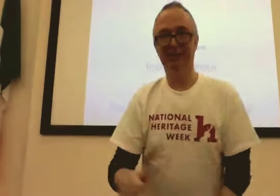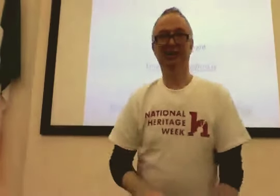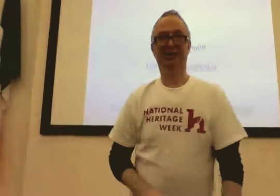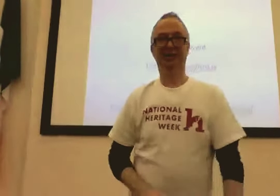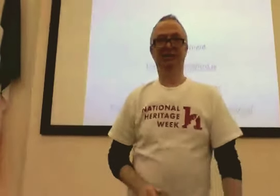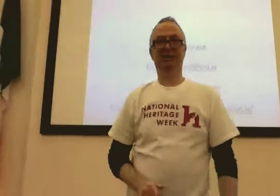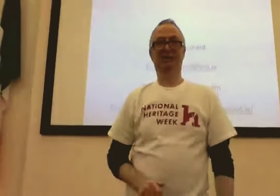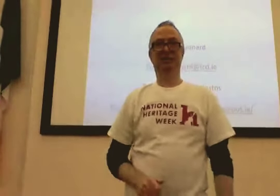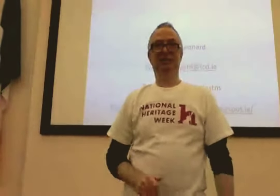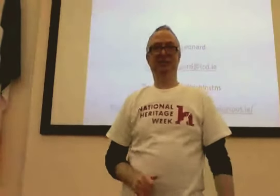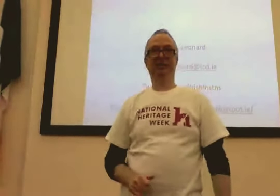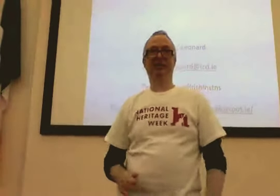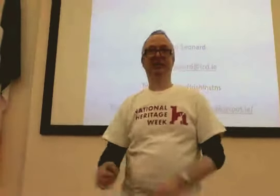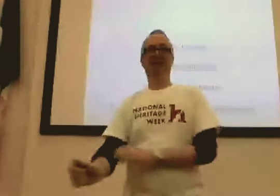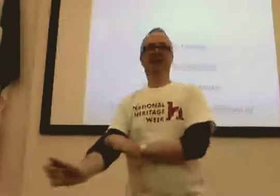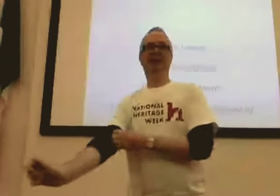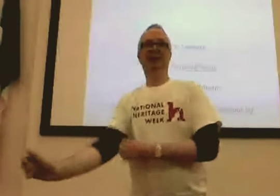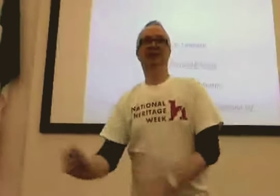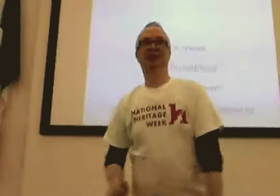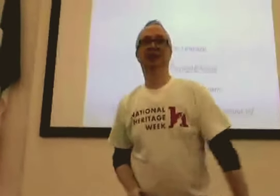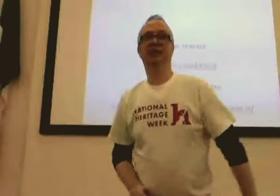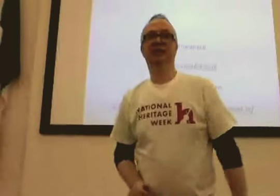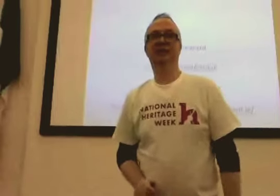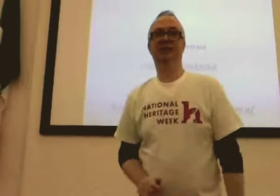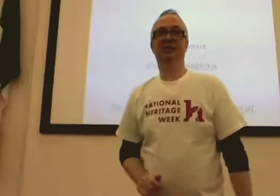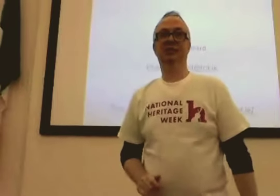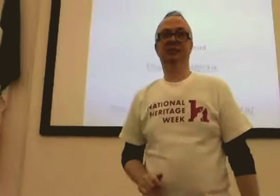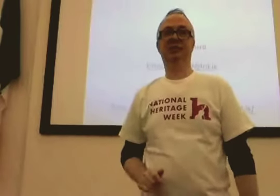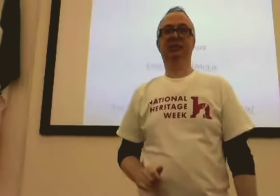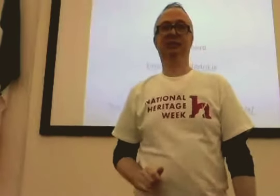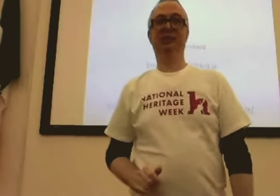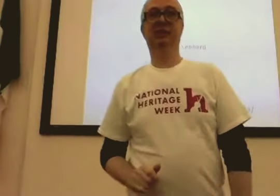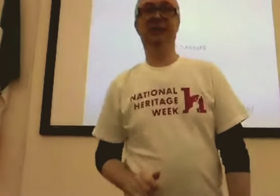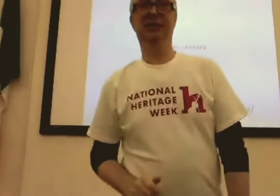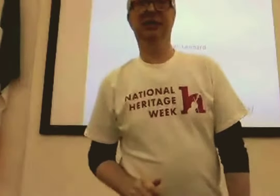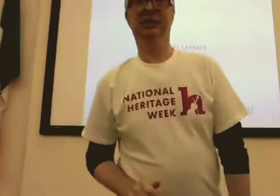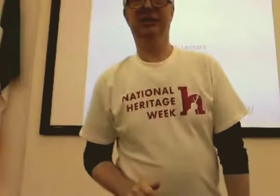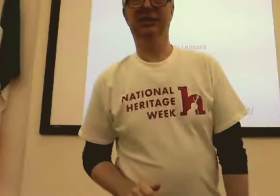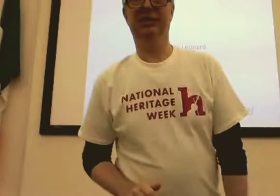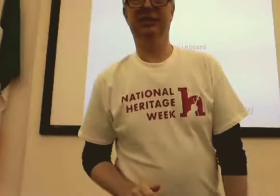coming.